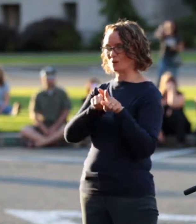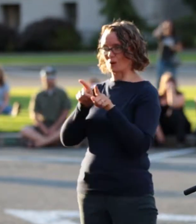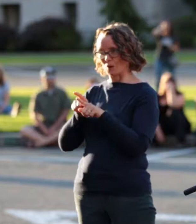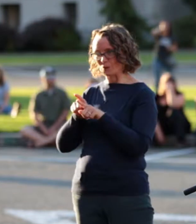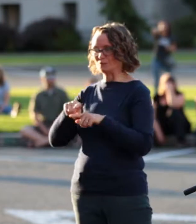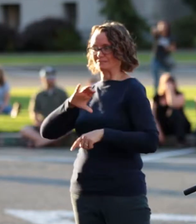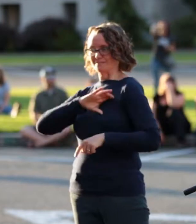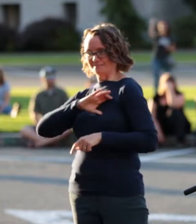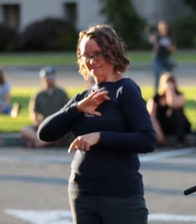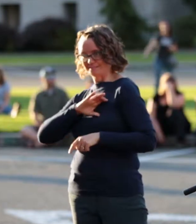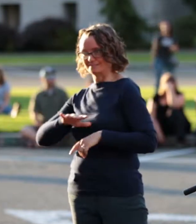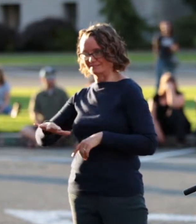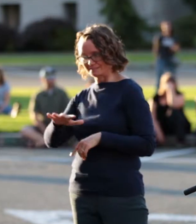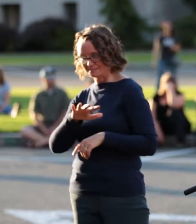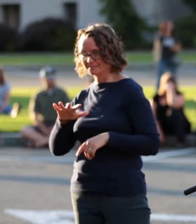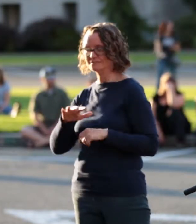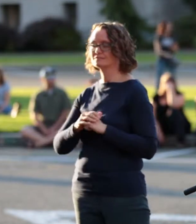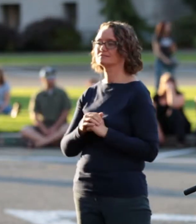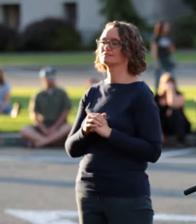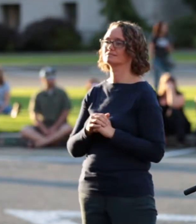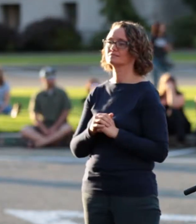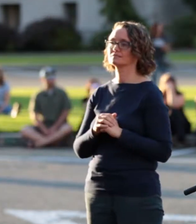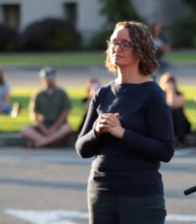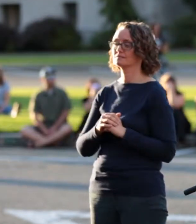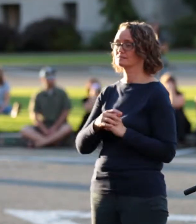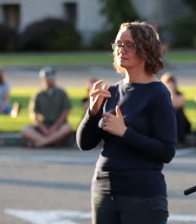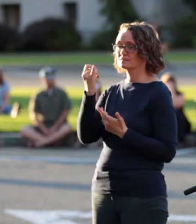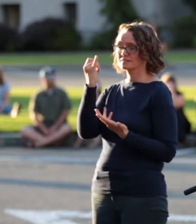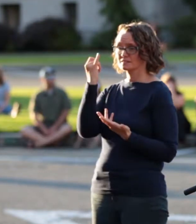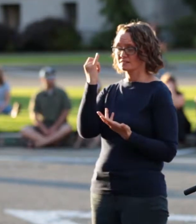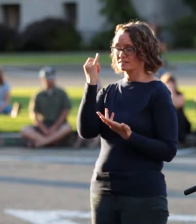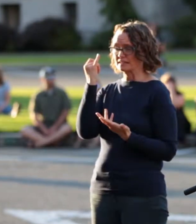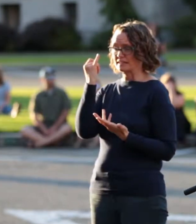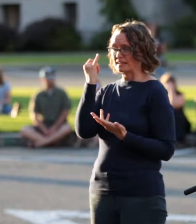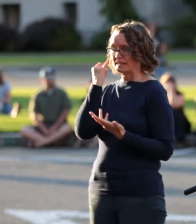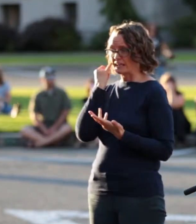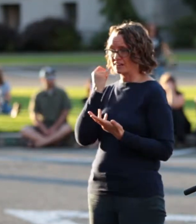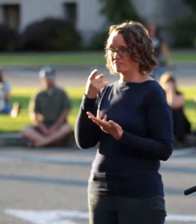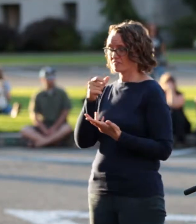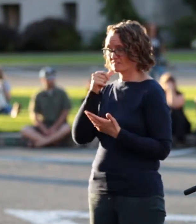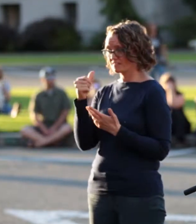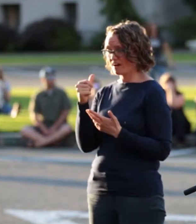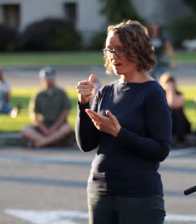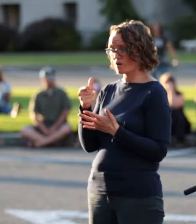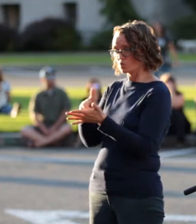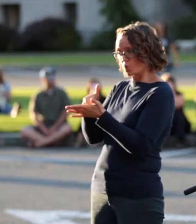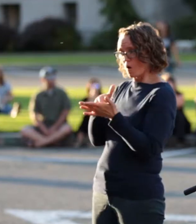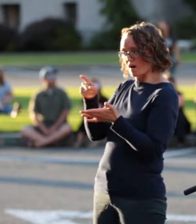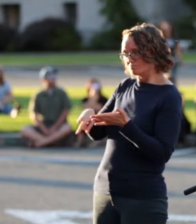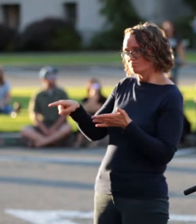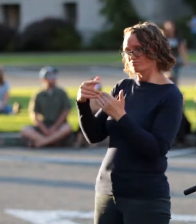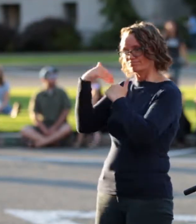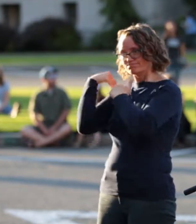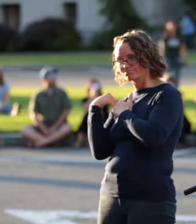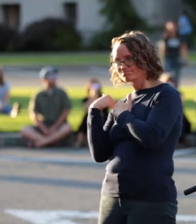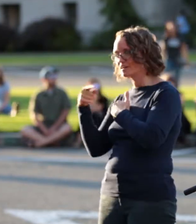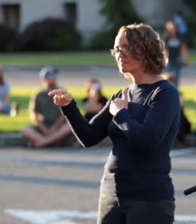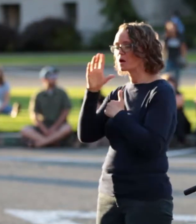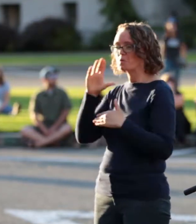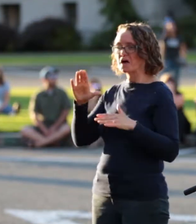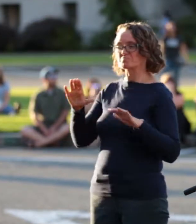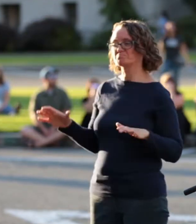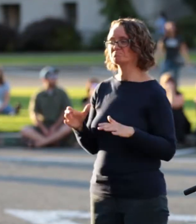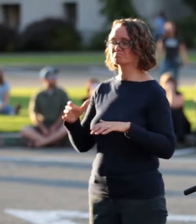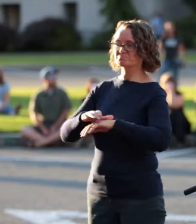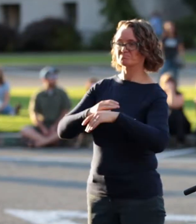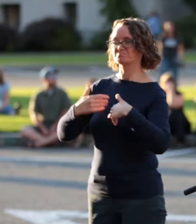destructive tactics being used will continue, irreparably harming refugees, asylum seekers, other immigrants, families, businesses,